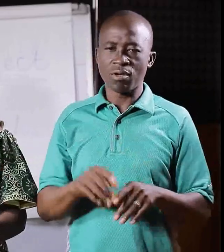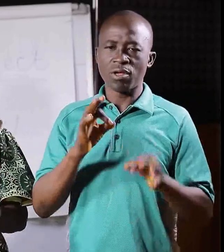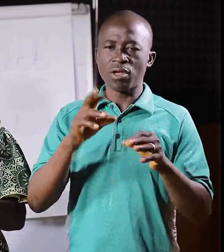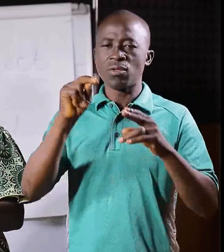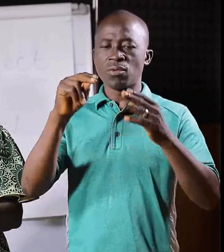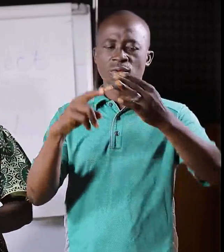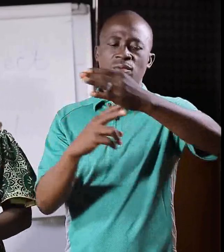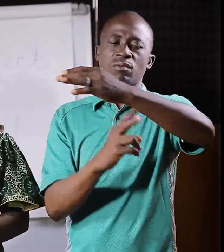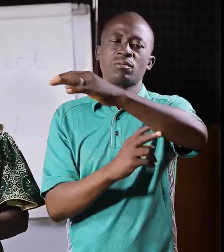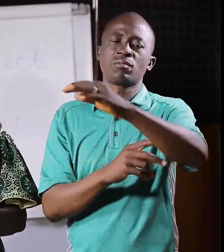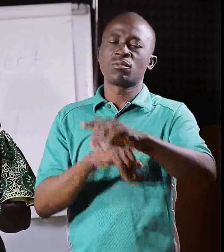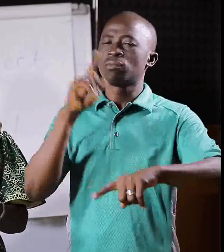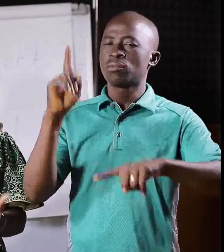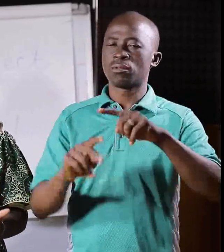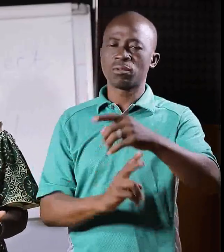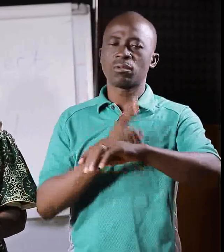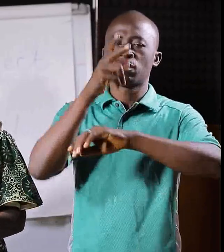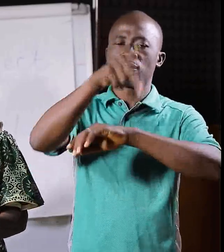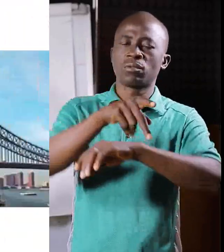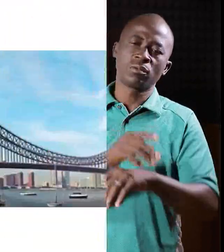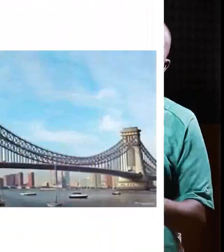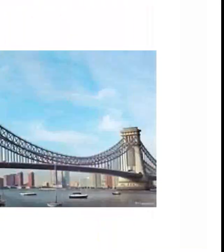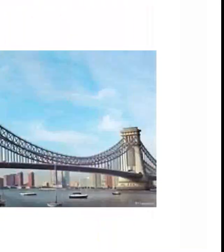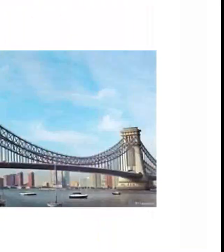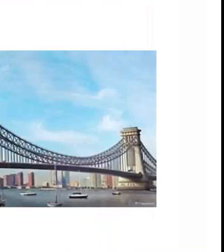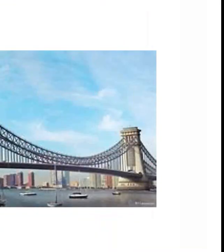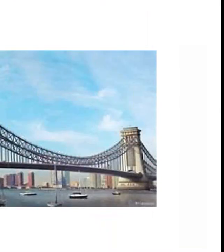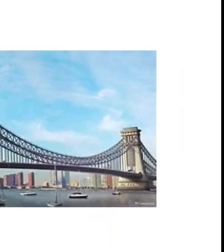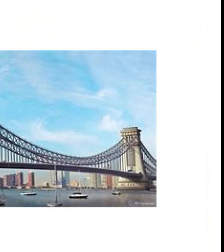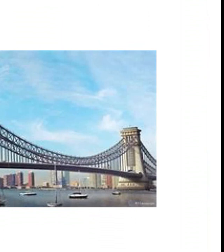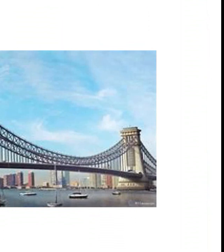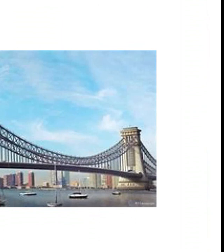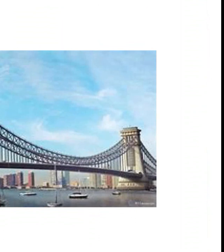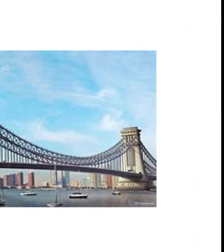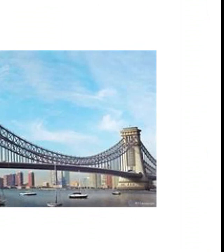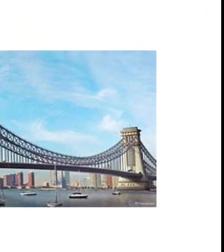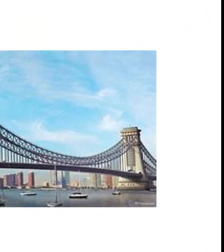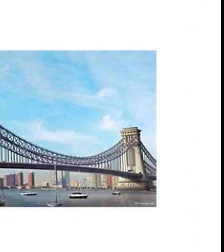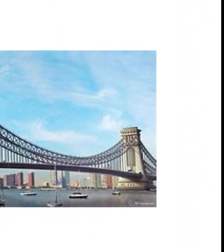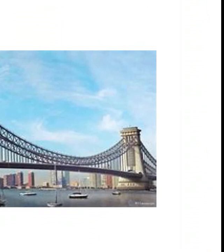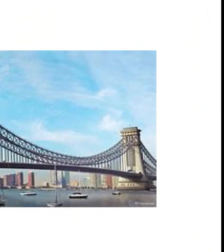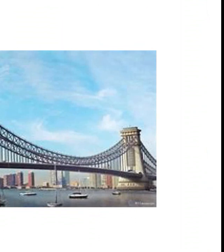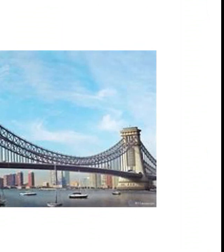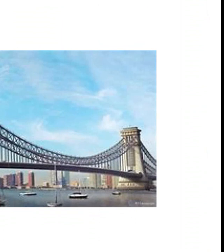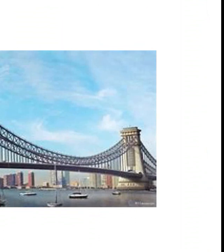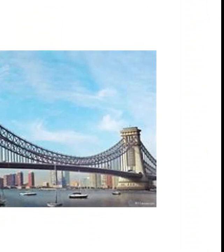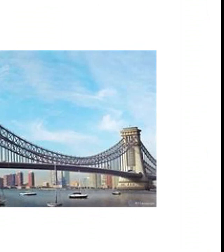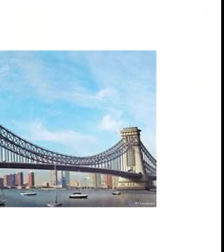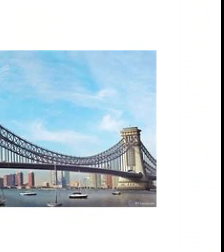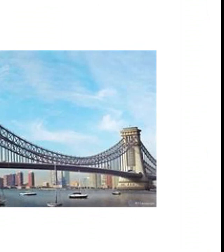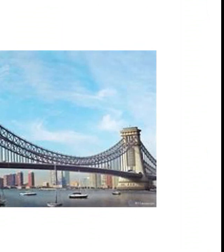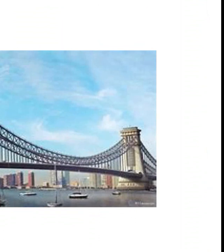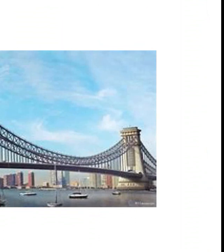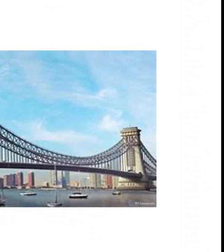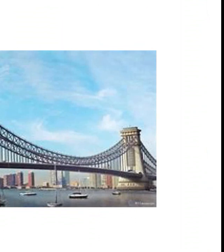bridge, crossing over to the other side becomes a problem. But where you have a bridge, you conveniently move from one point of the